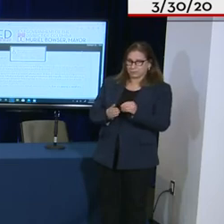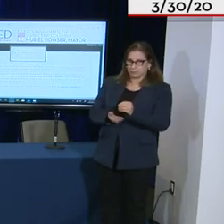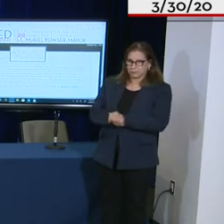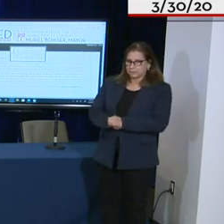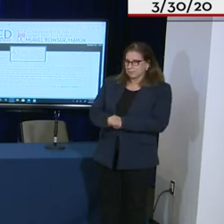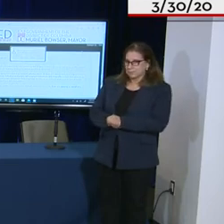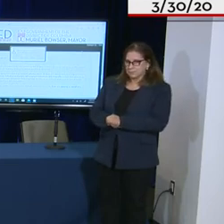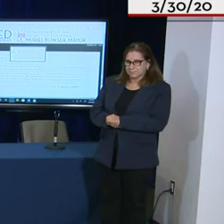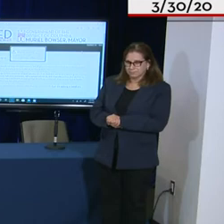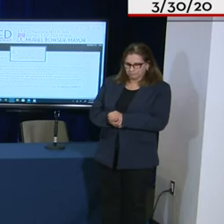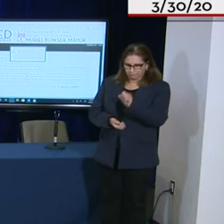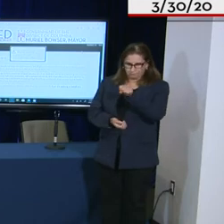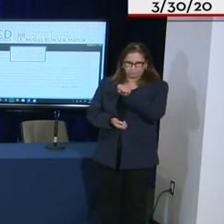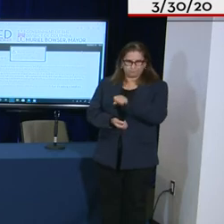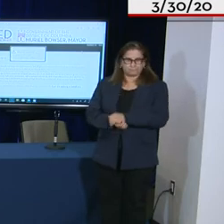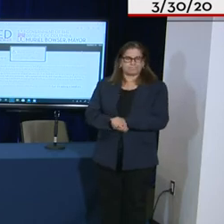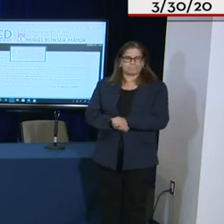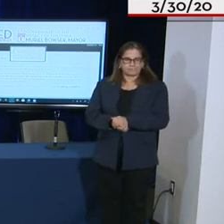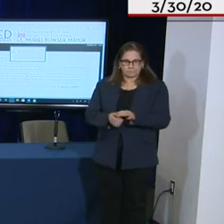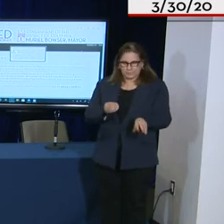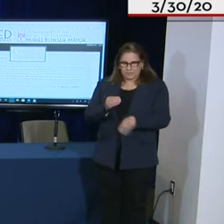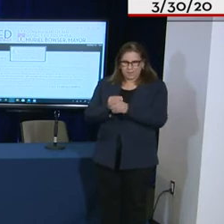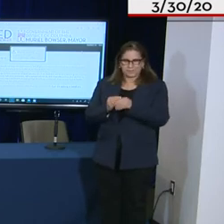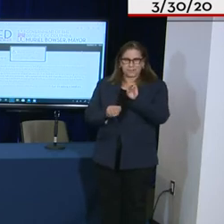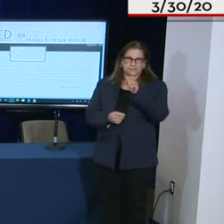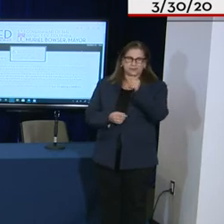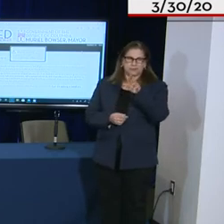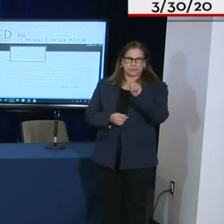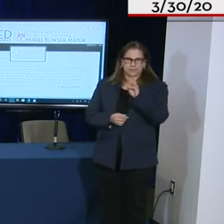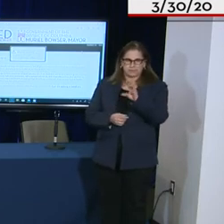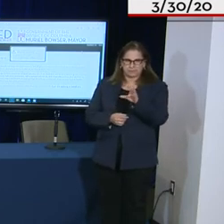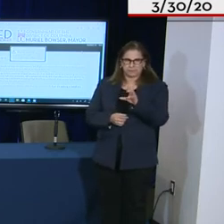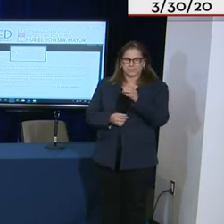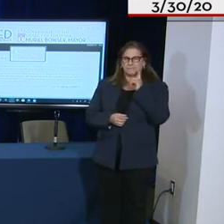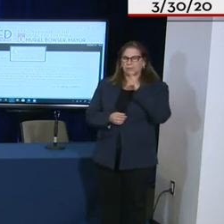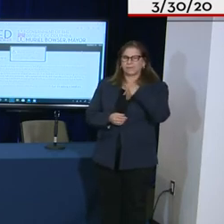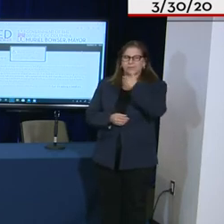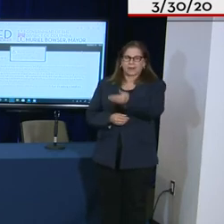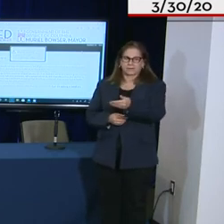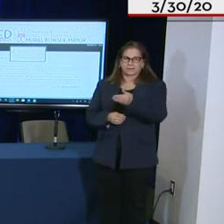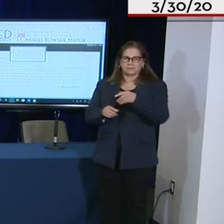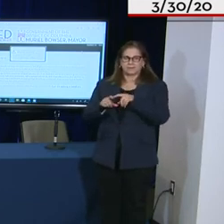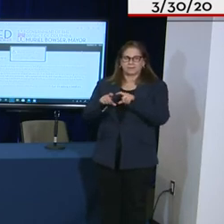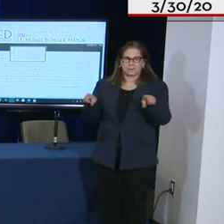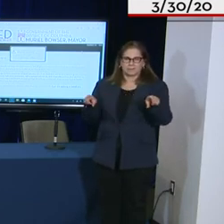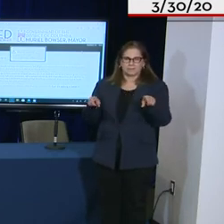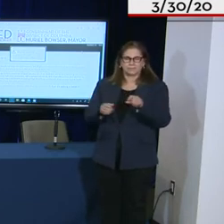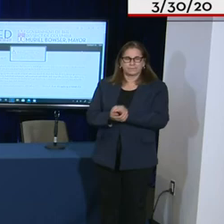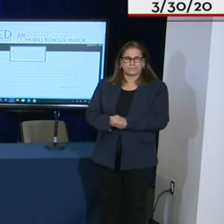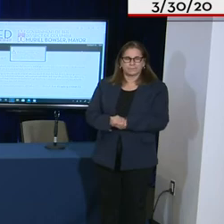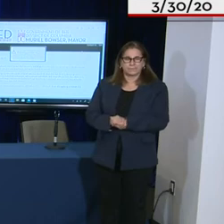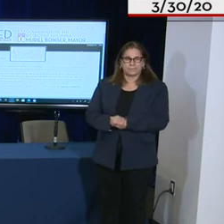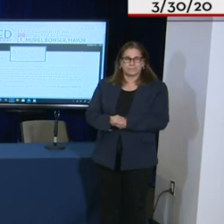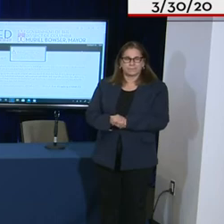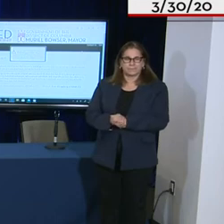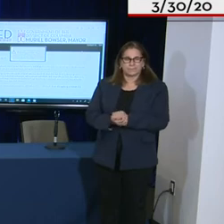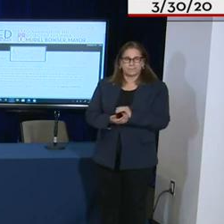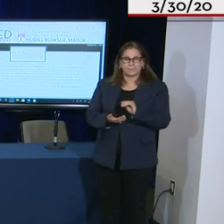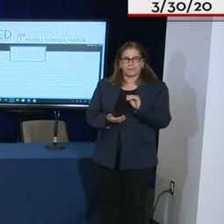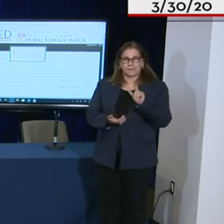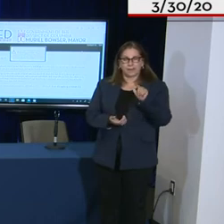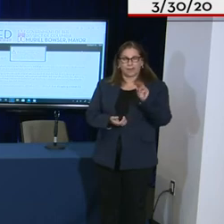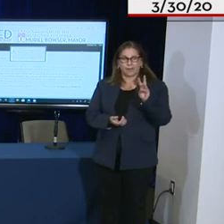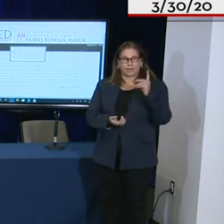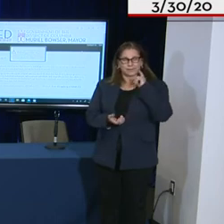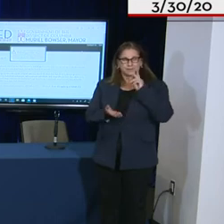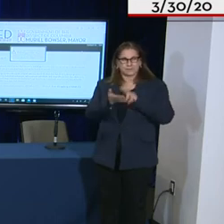Yes, the additional $600 will be included in the UI disbursement. However, the law was just signed into effect on